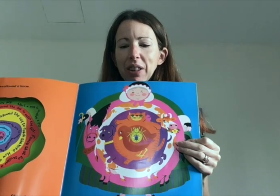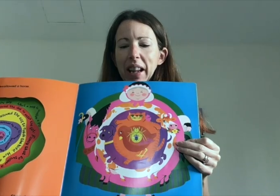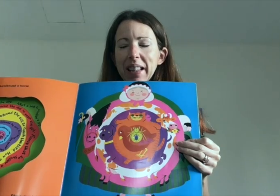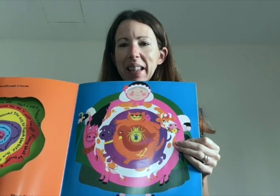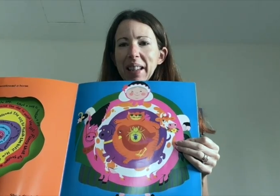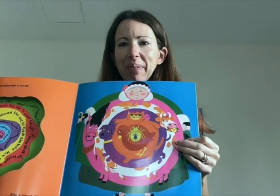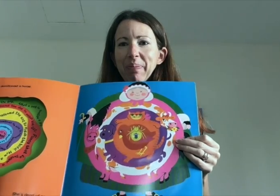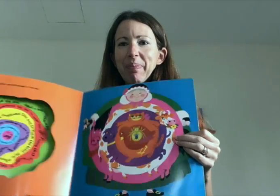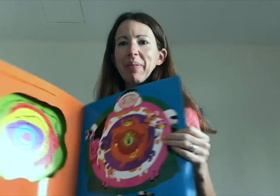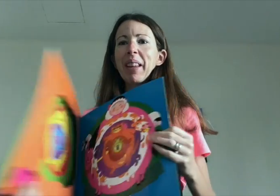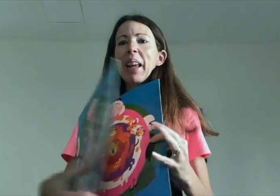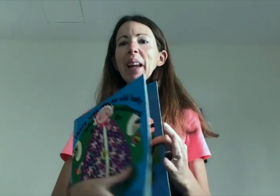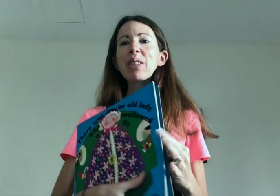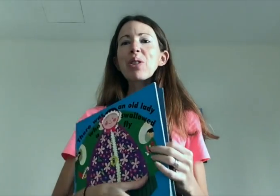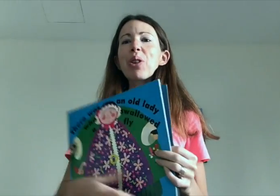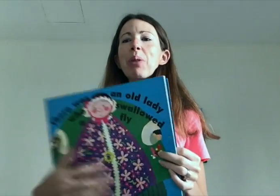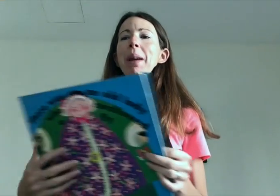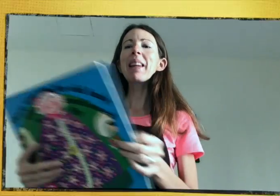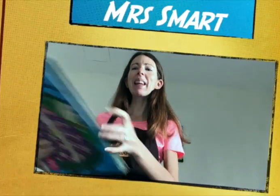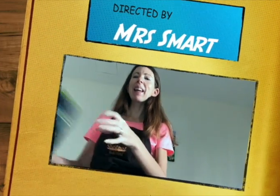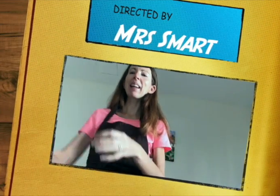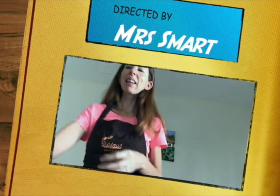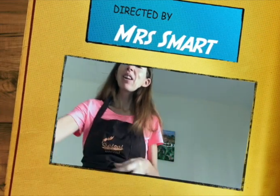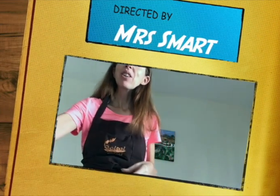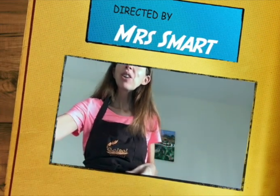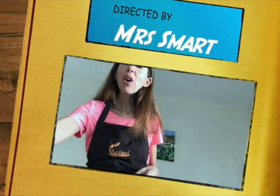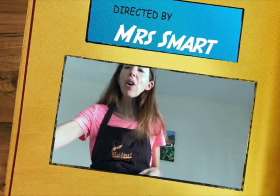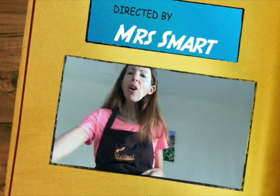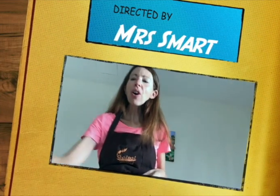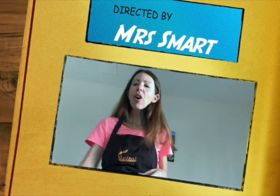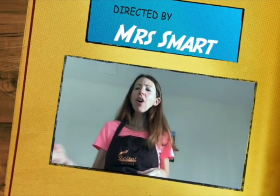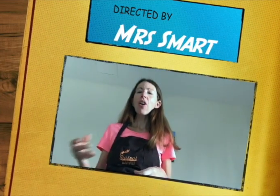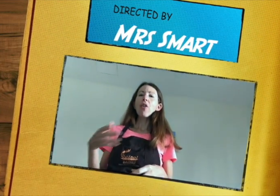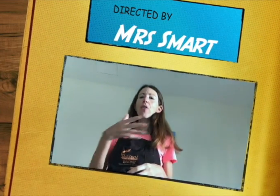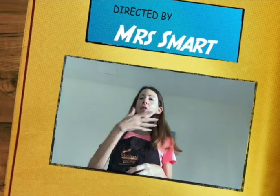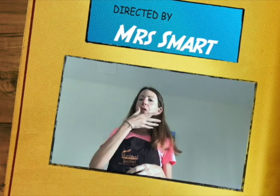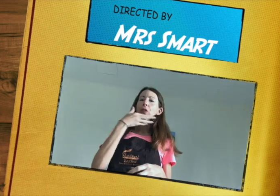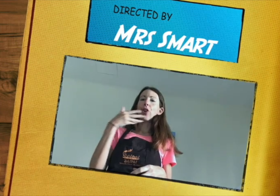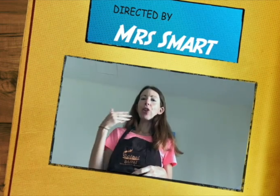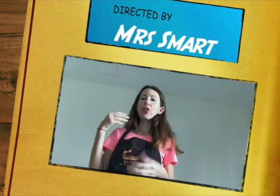lady. Enjoy making your fruit